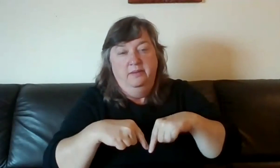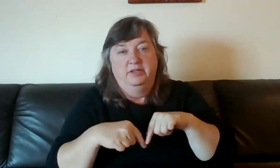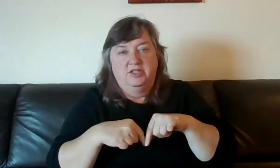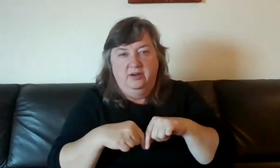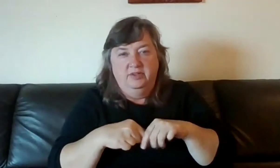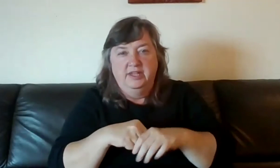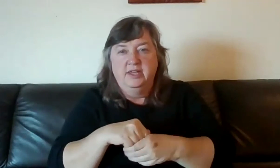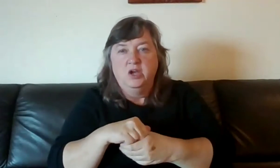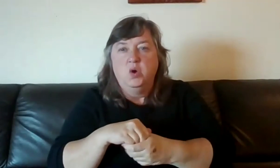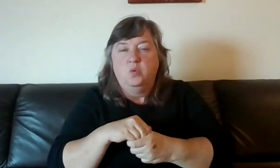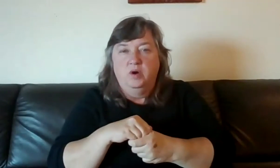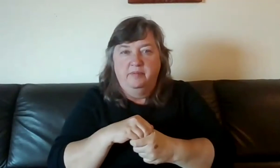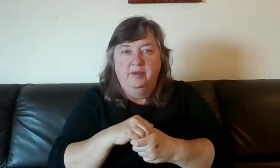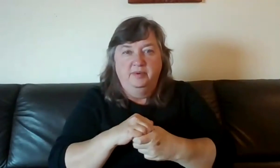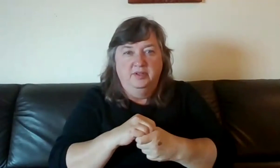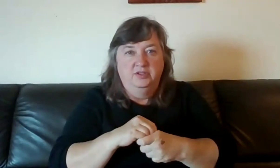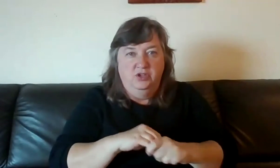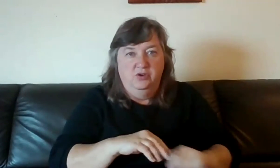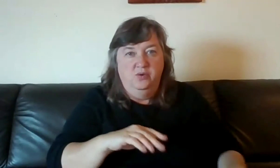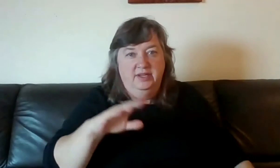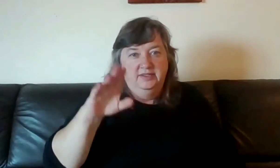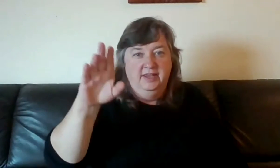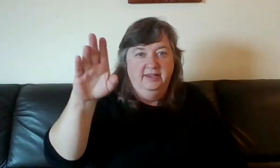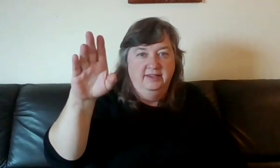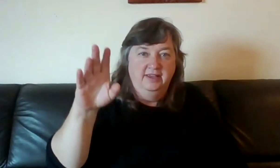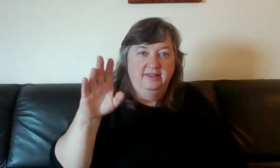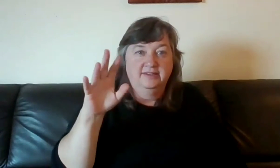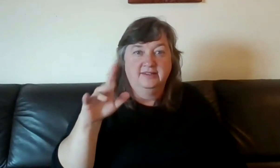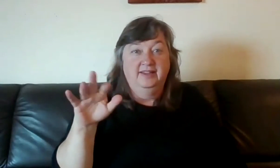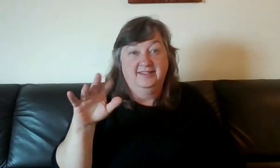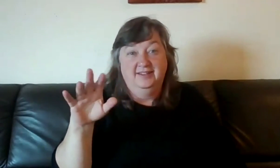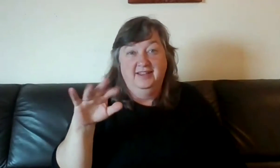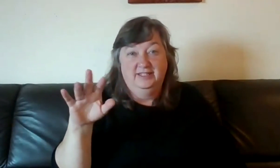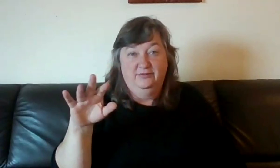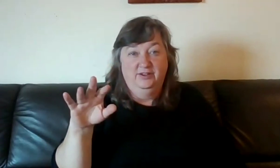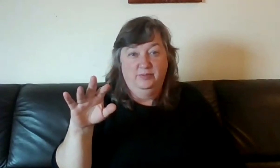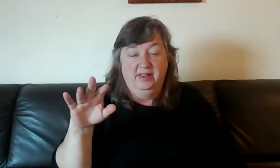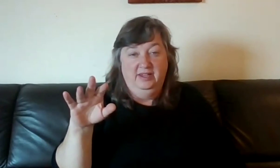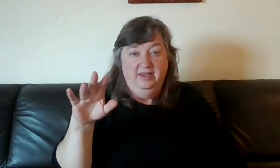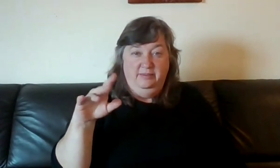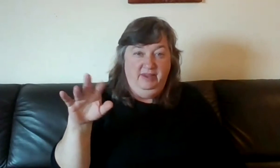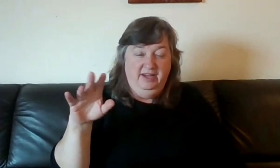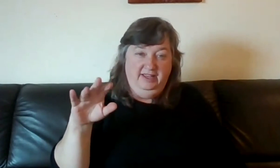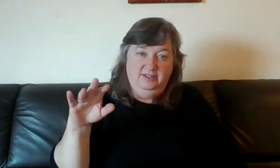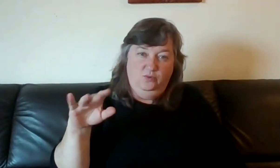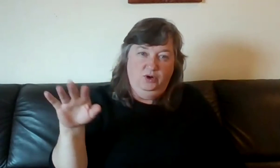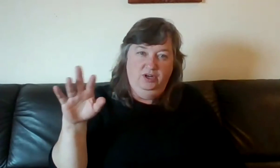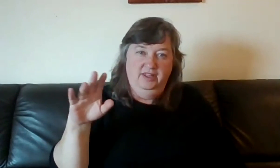But generally, what people do is this is a lexicalized fingerspelling, meaning it's a word that